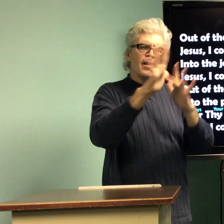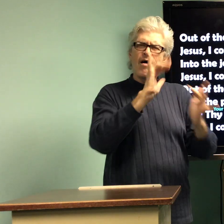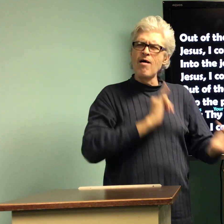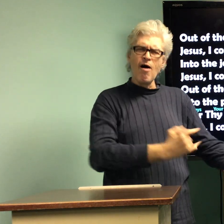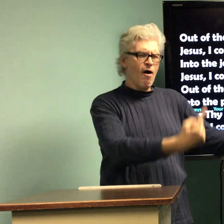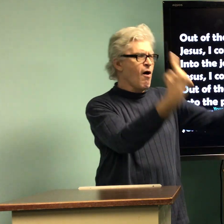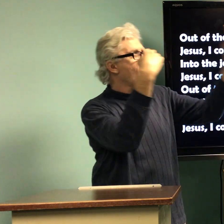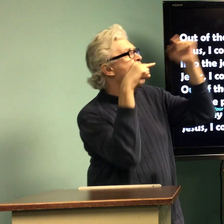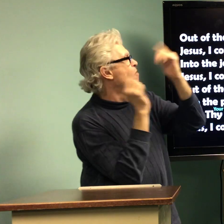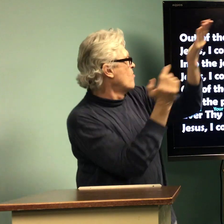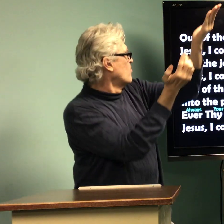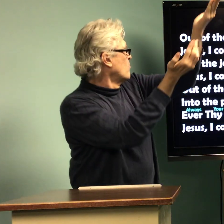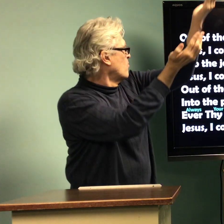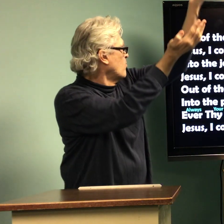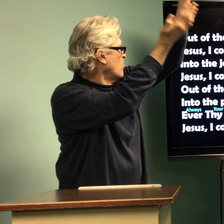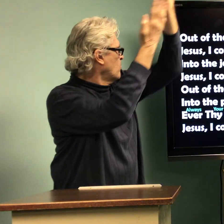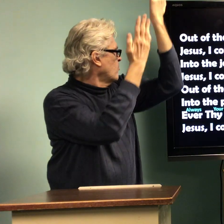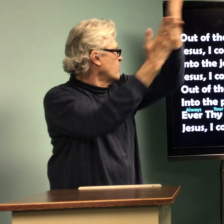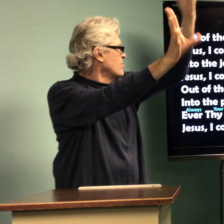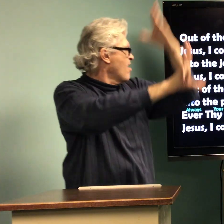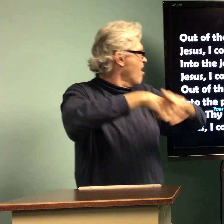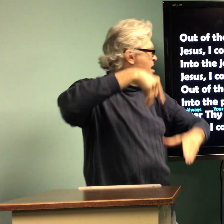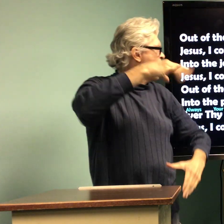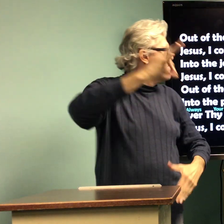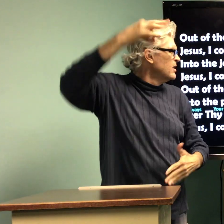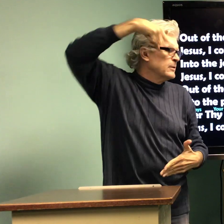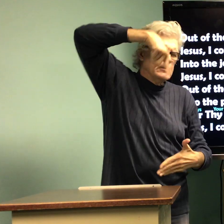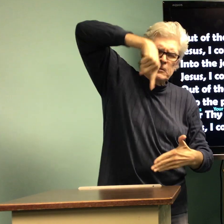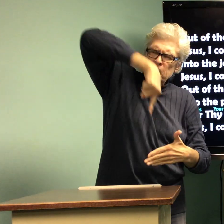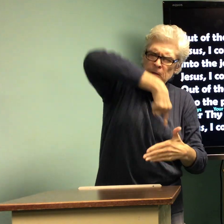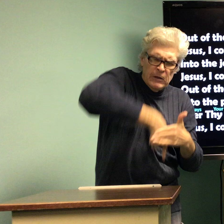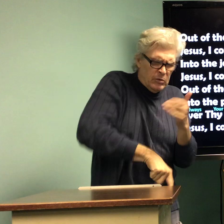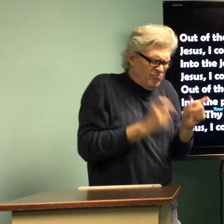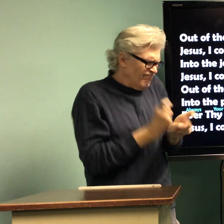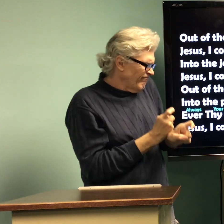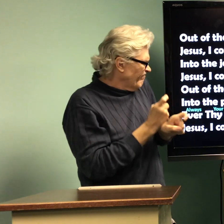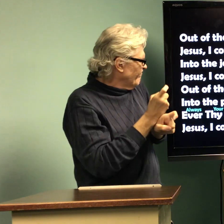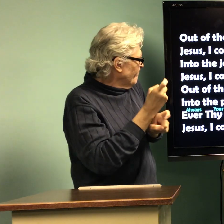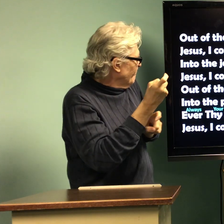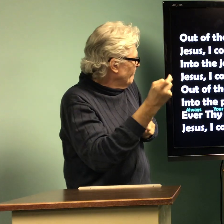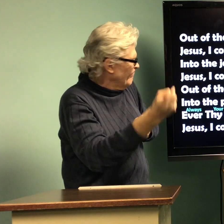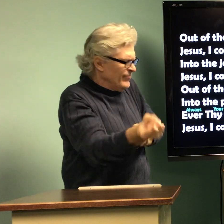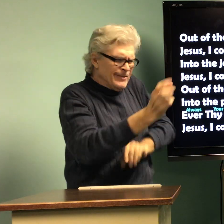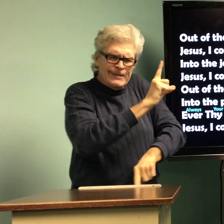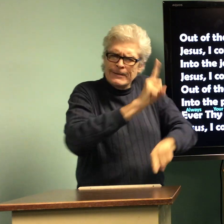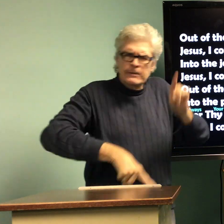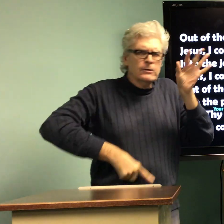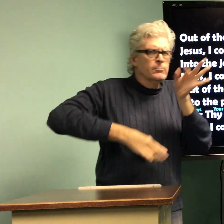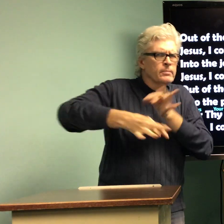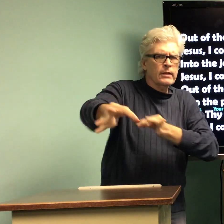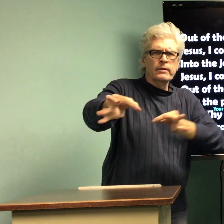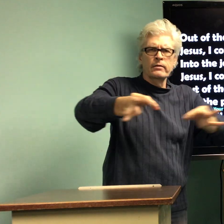Jesus, I come to thee. Out of the depths of ruin untold.